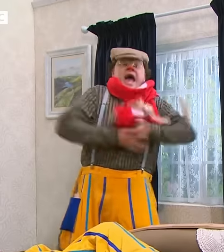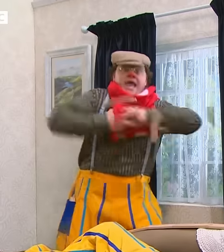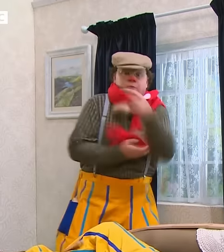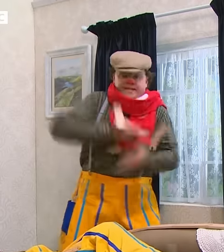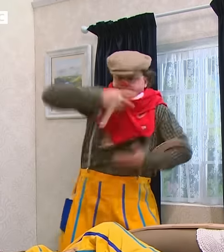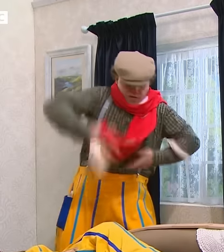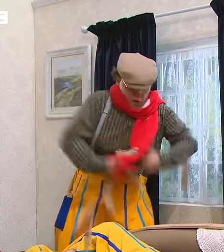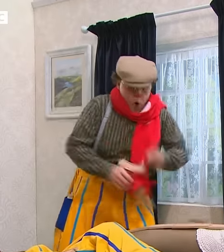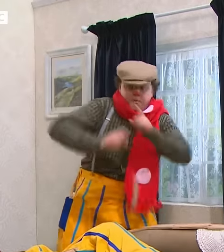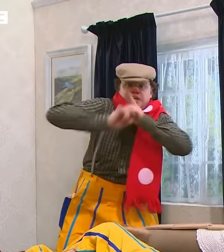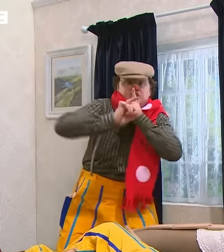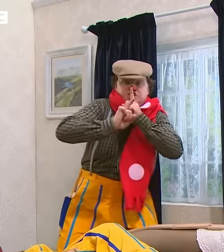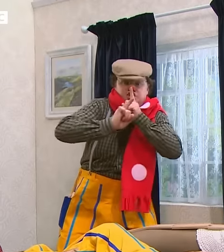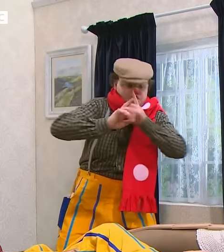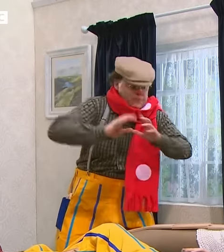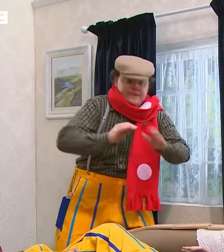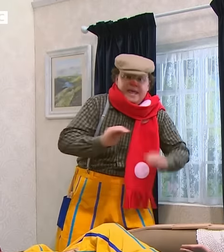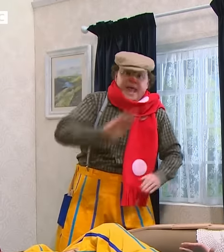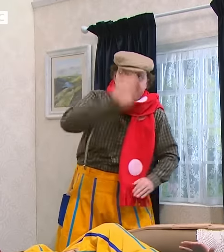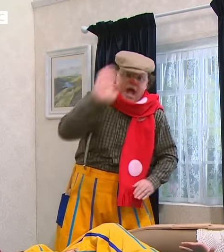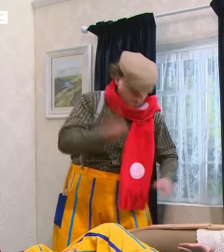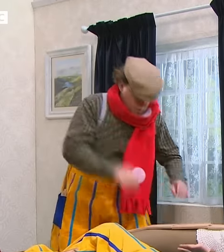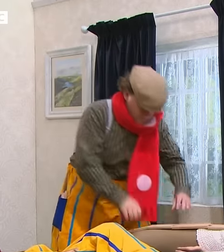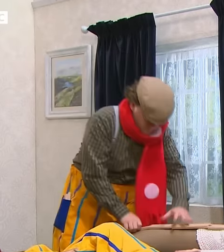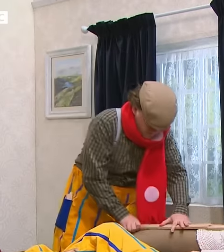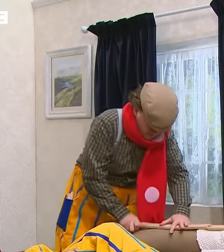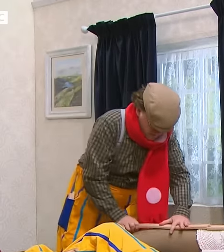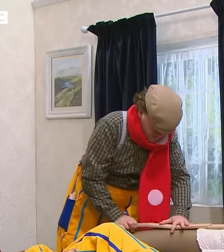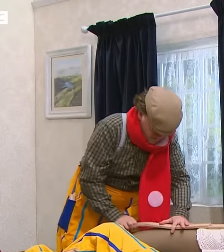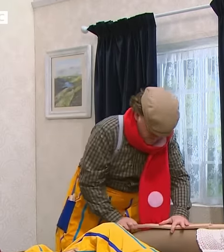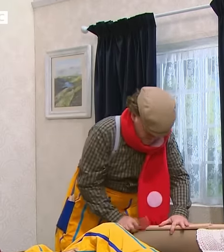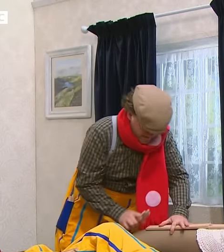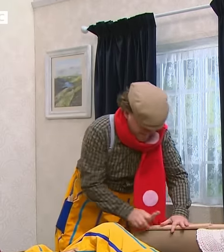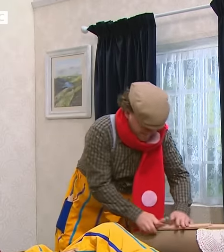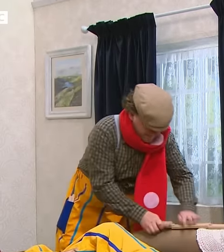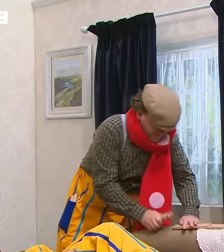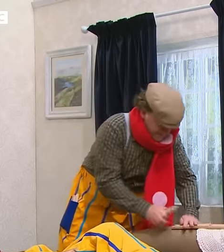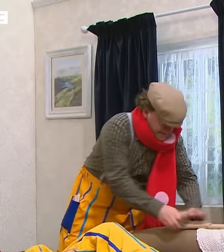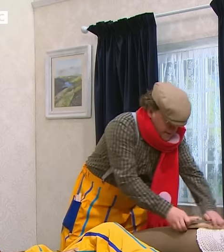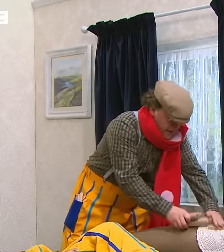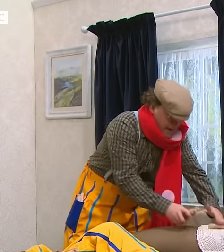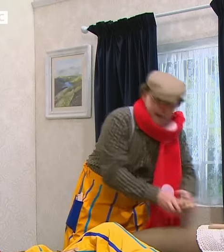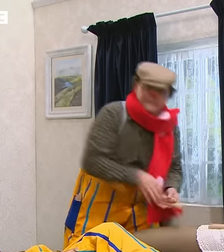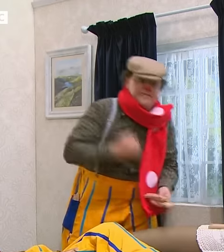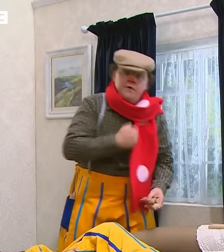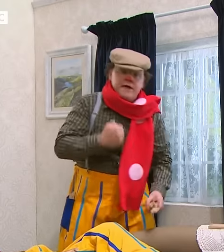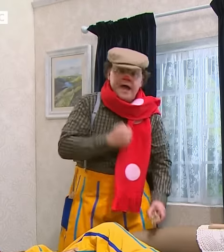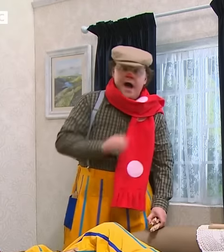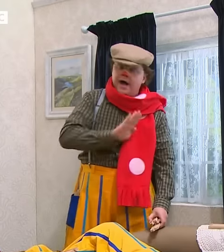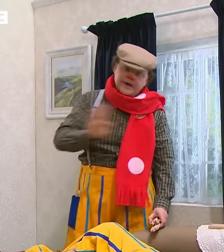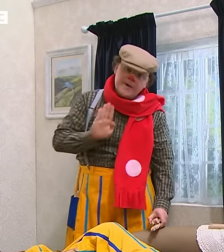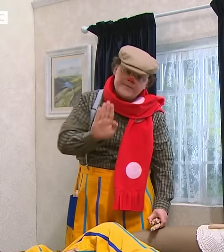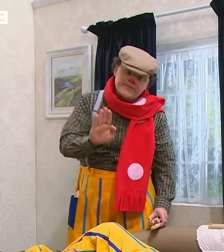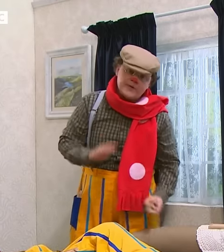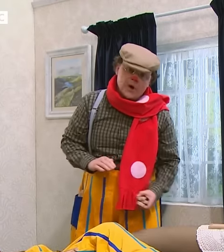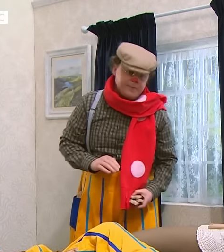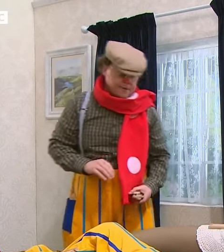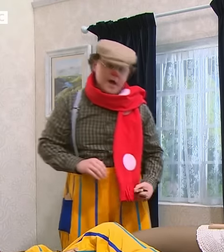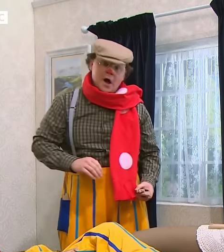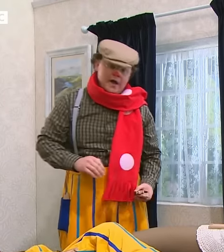Dry. Oh, shh. Hello? That's Mr. Tumble's train track. I'm sorry, I can't stop. I